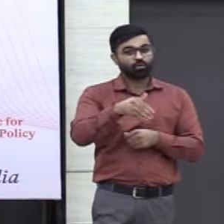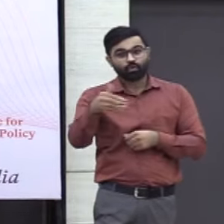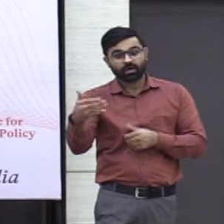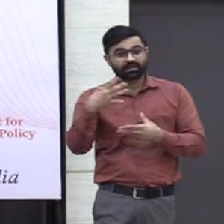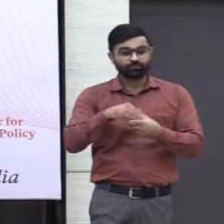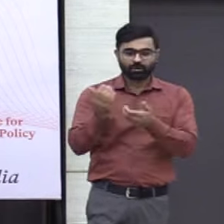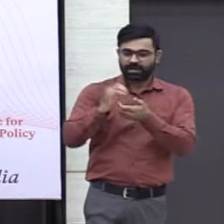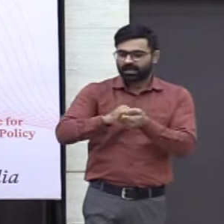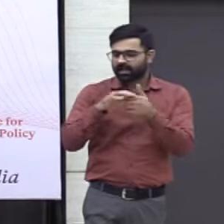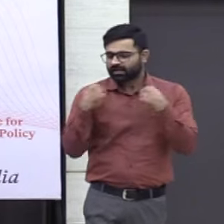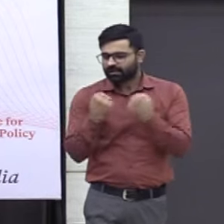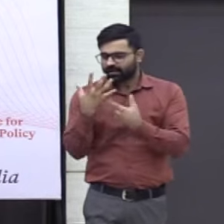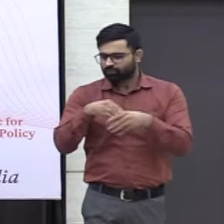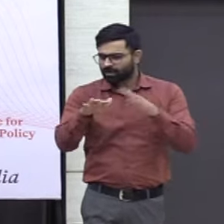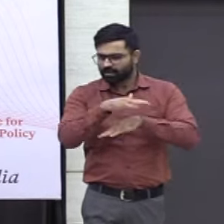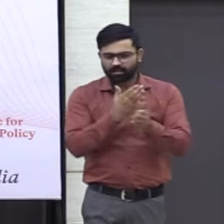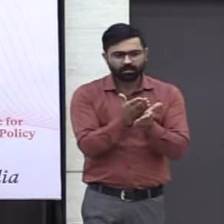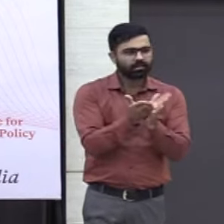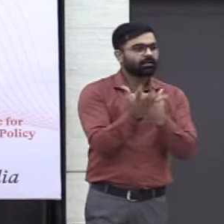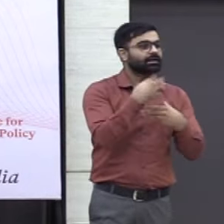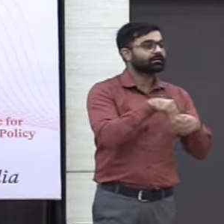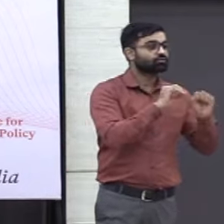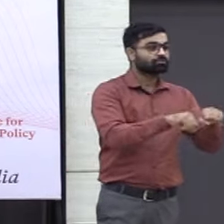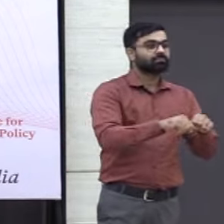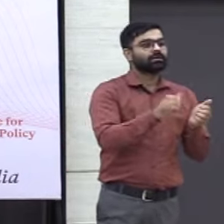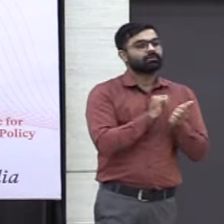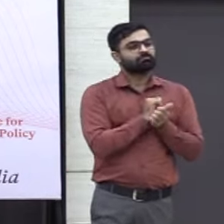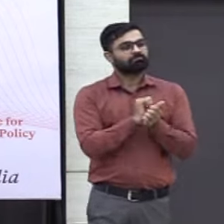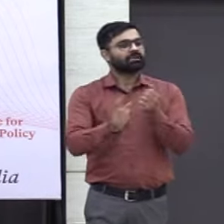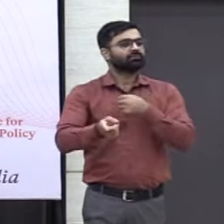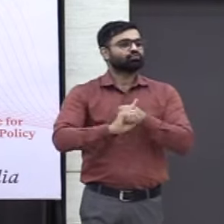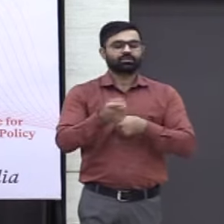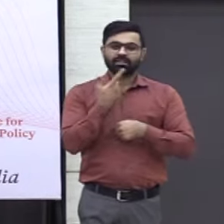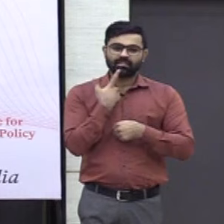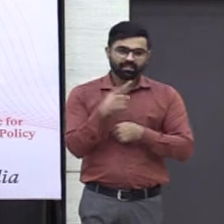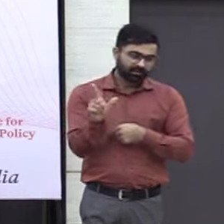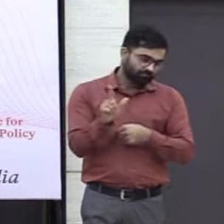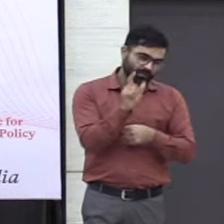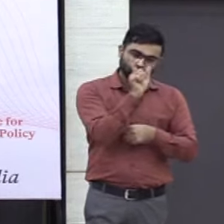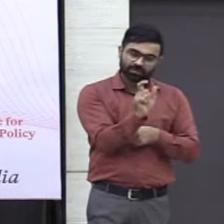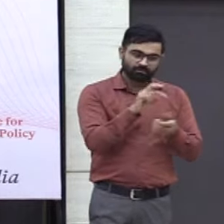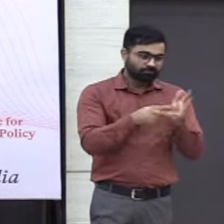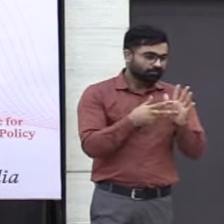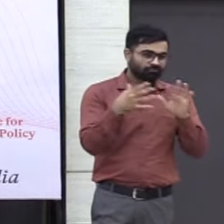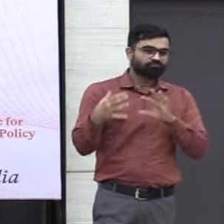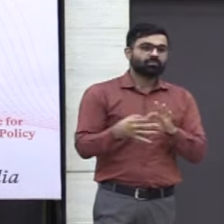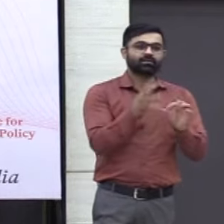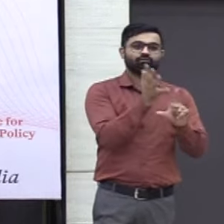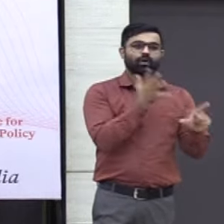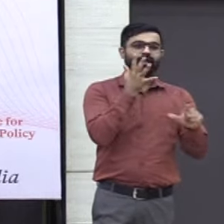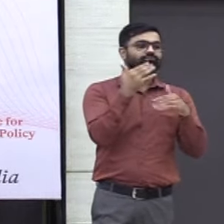otherwise engages in any act preparatory to an organized crime, shall be punishable with imprisonment for a term which shall not be less than